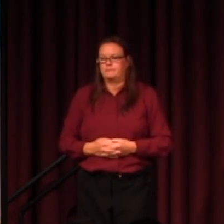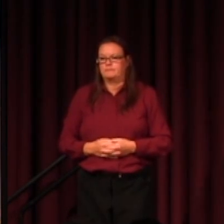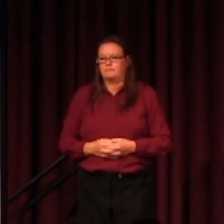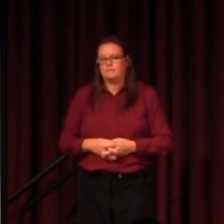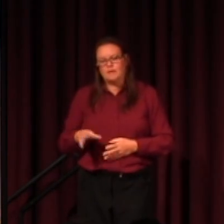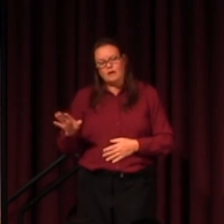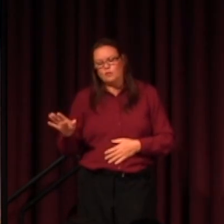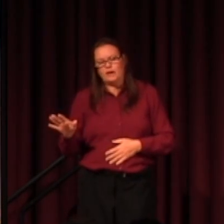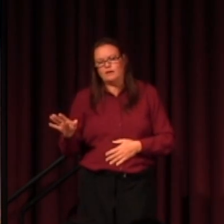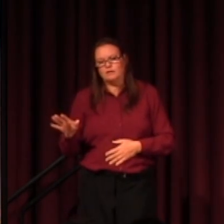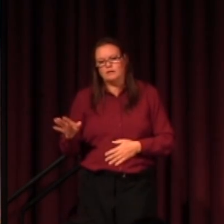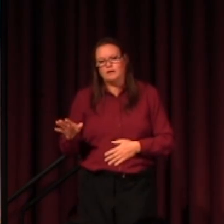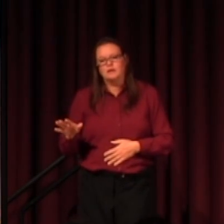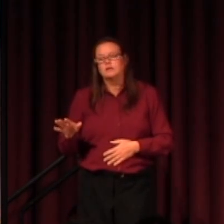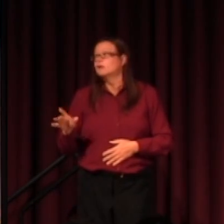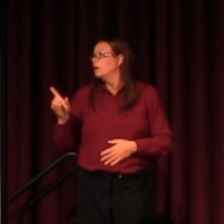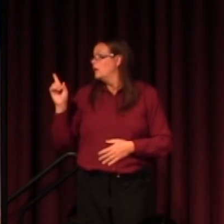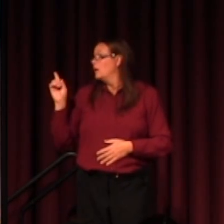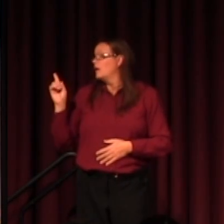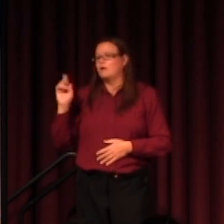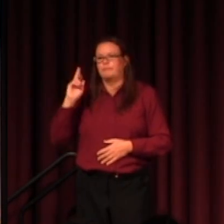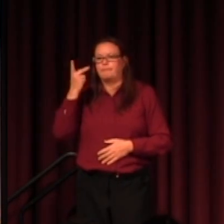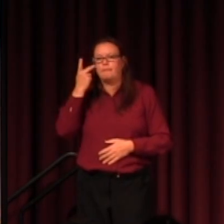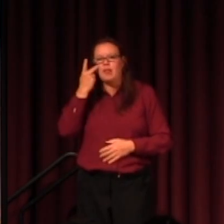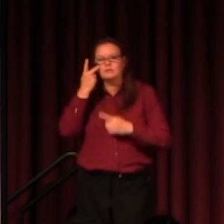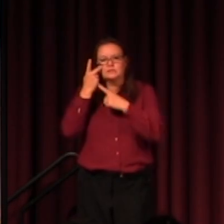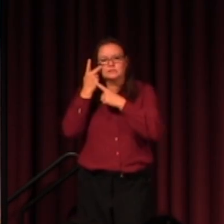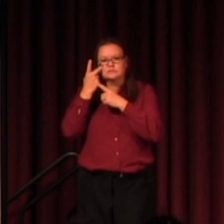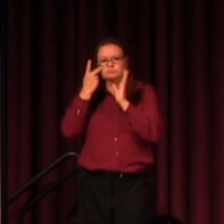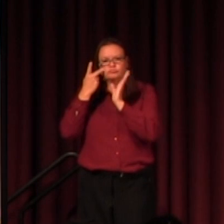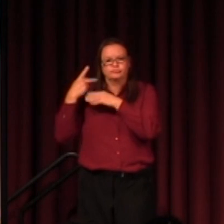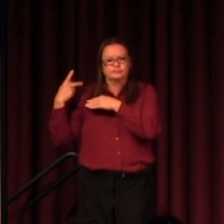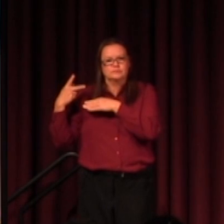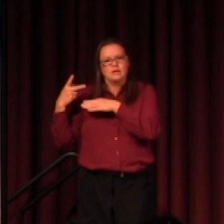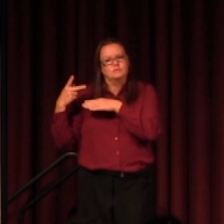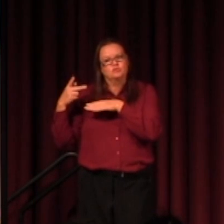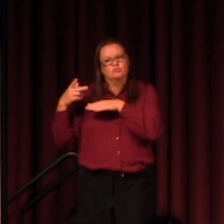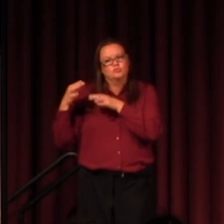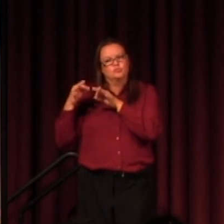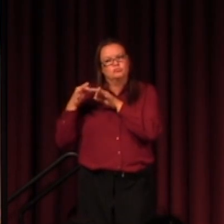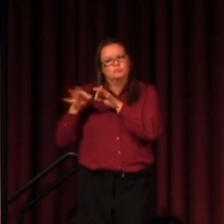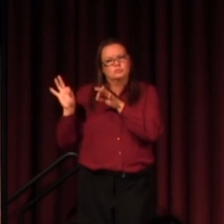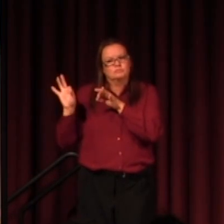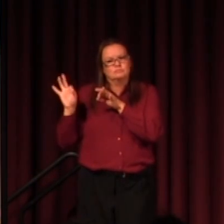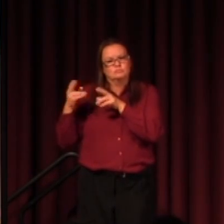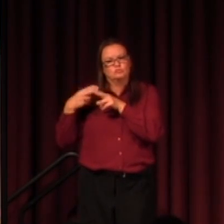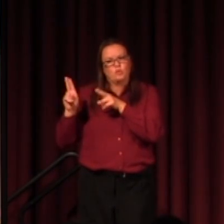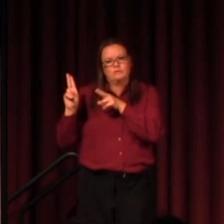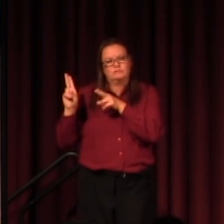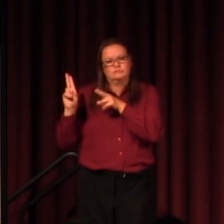I'm not going to spend a lot of time talking about politics. I'm going to spend a very brief period of time.